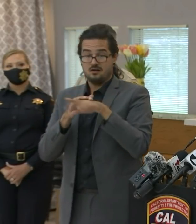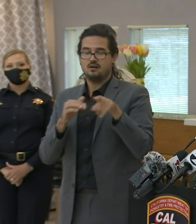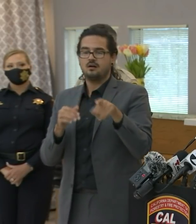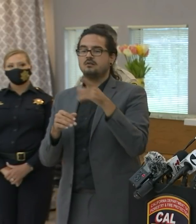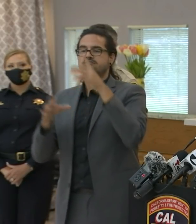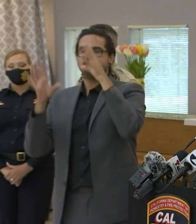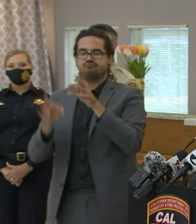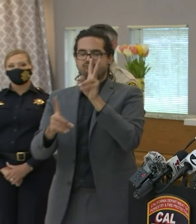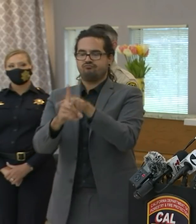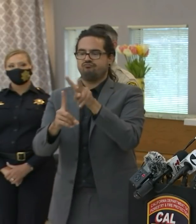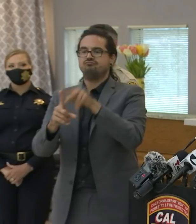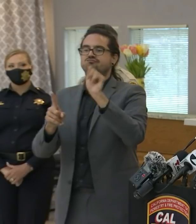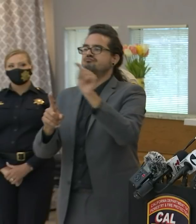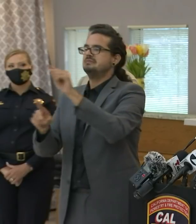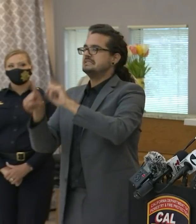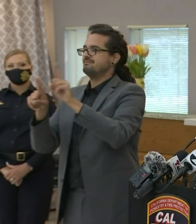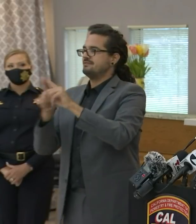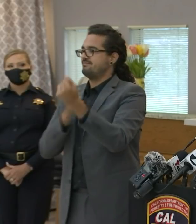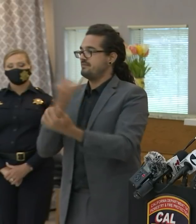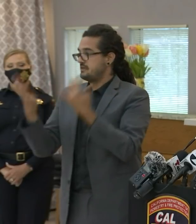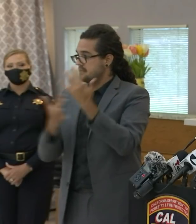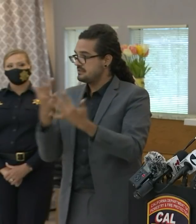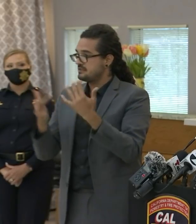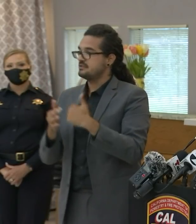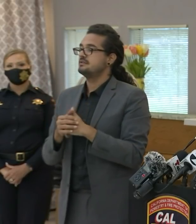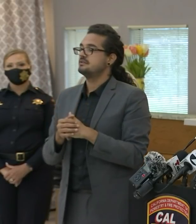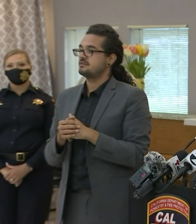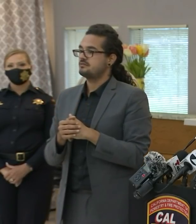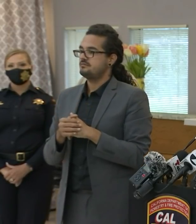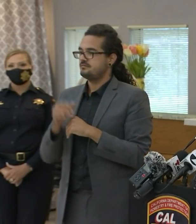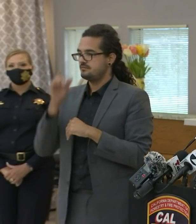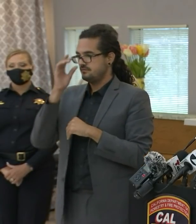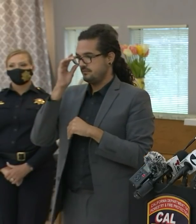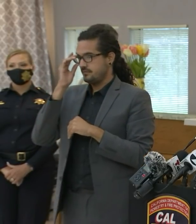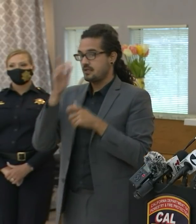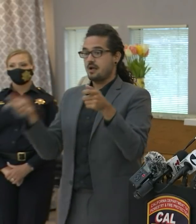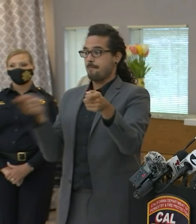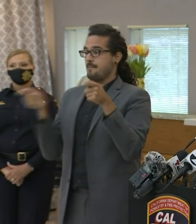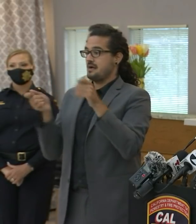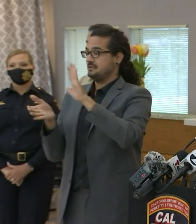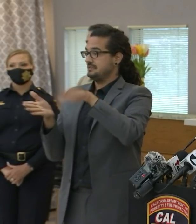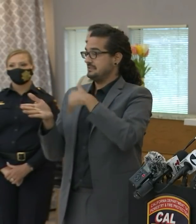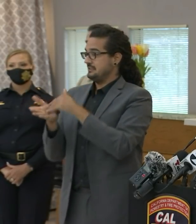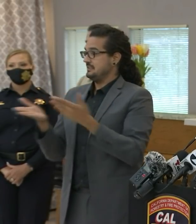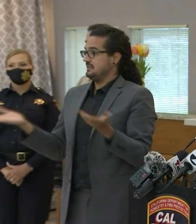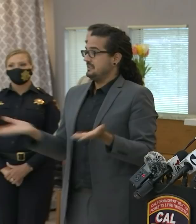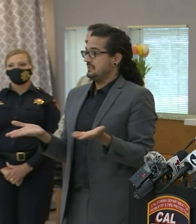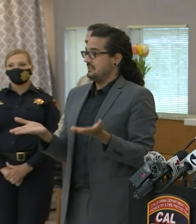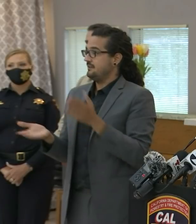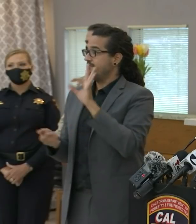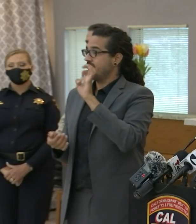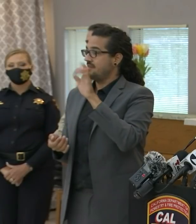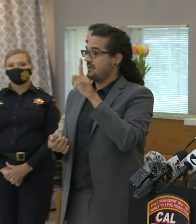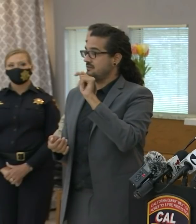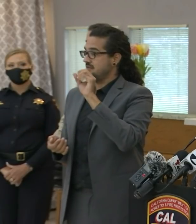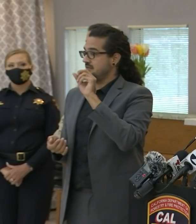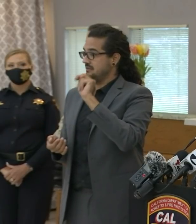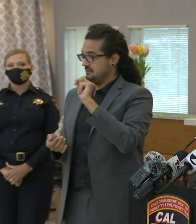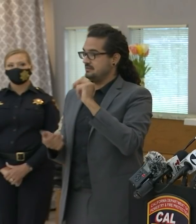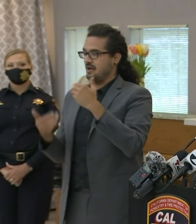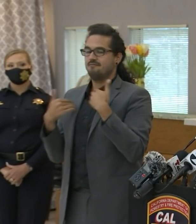important to note that the command center here in the San Lorenzo Valley in Felton, they use a lightning detection map when lightning storms